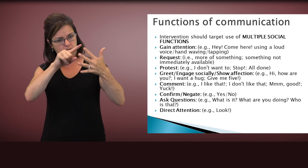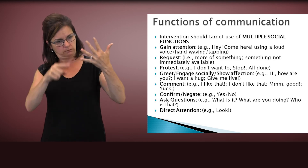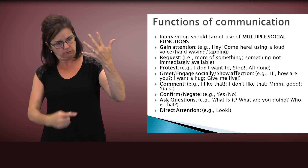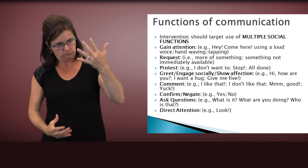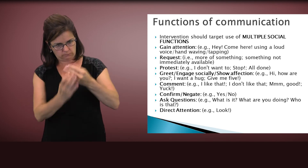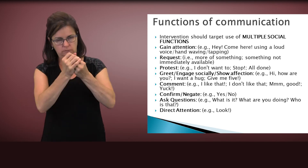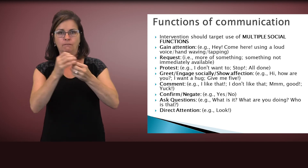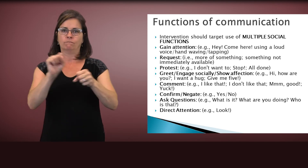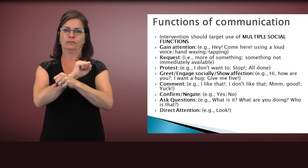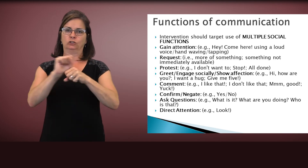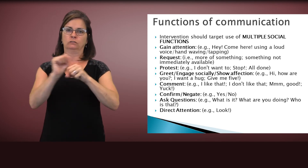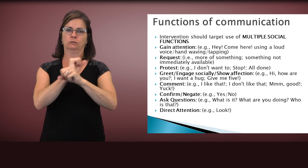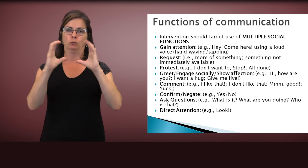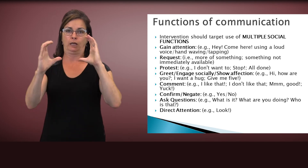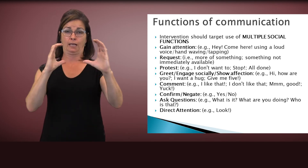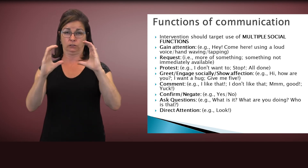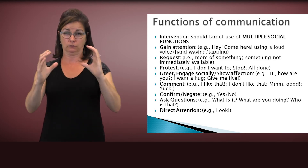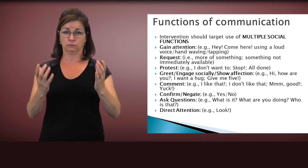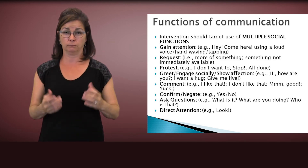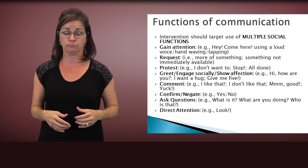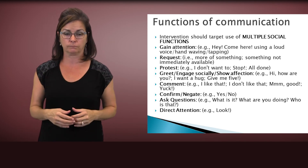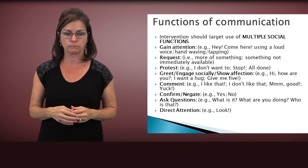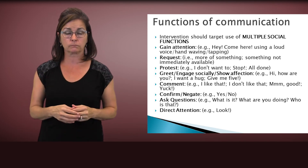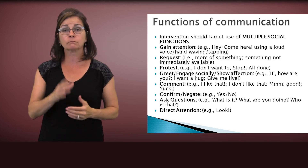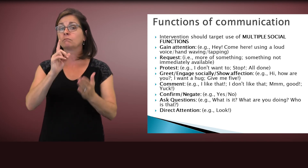this. And so